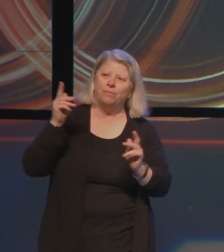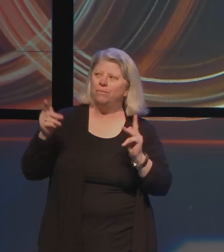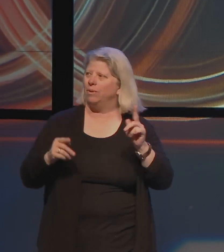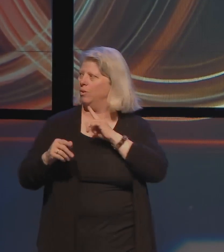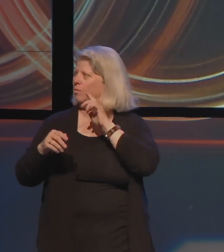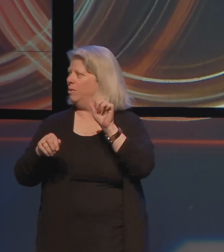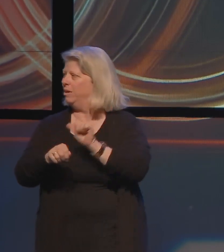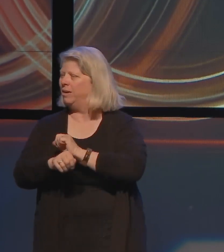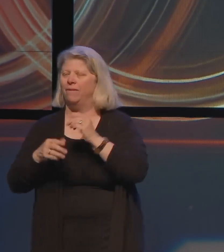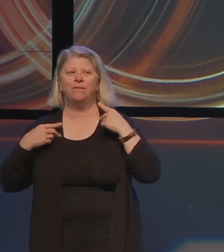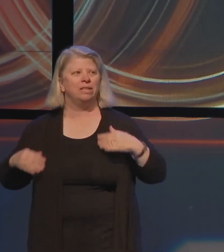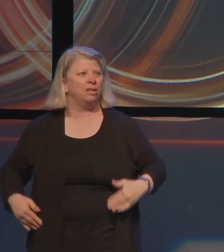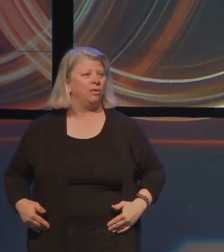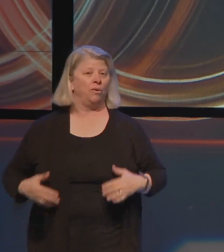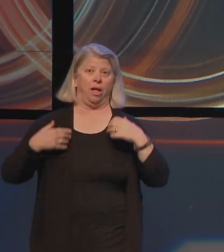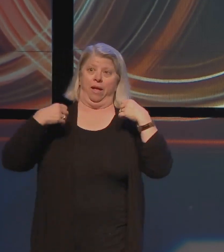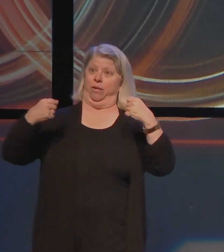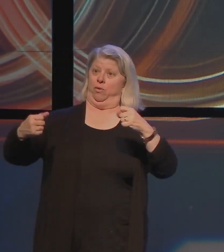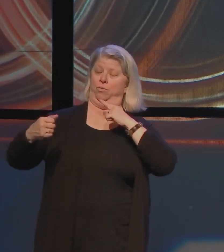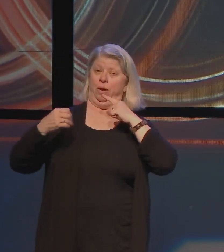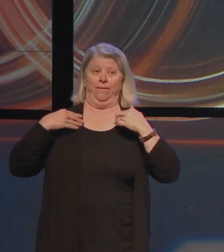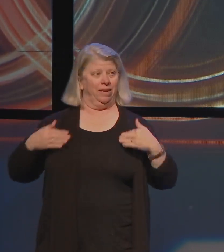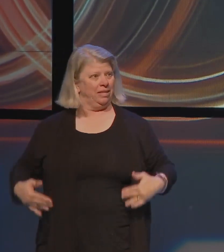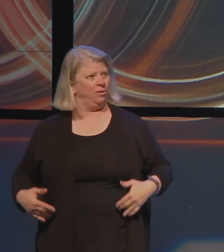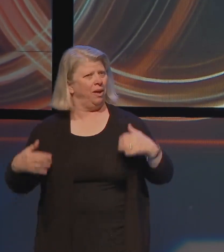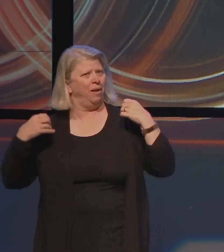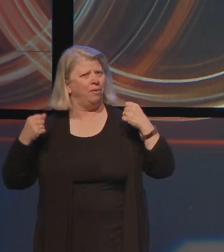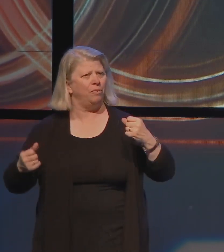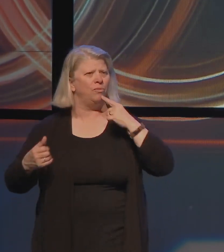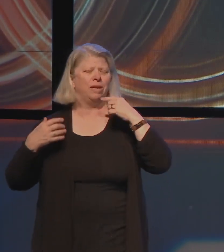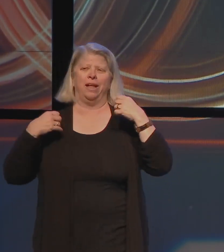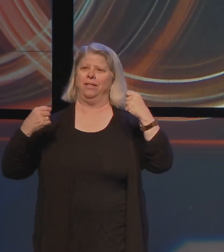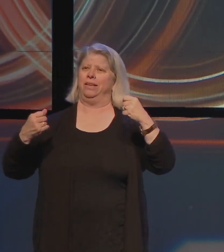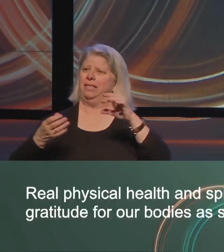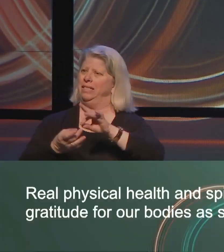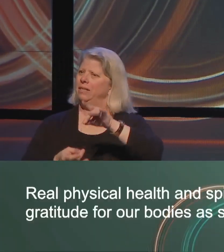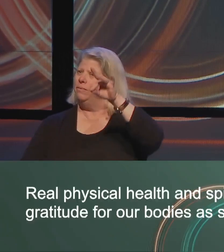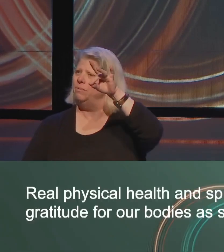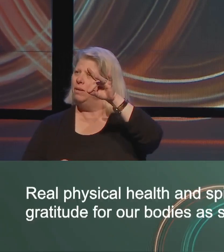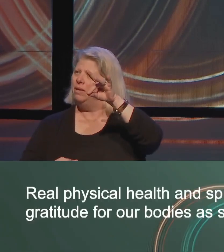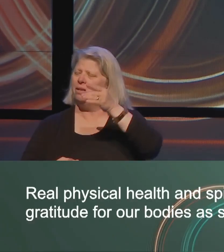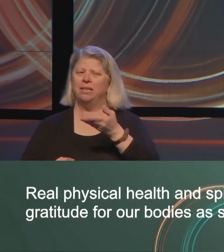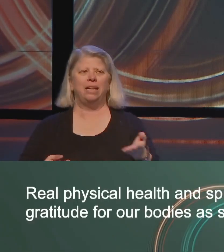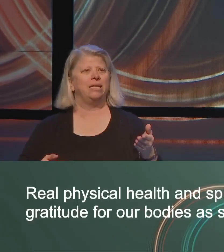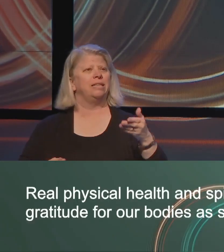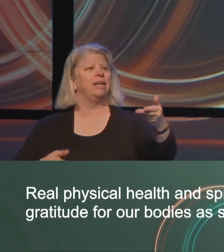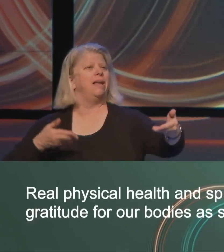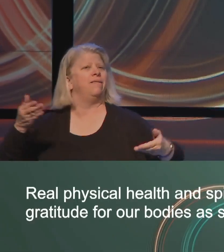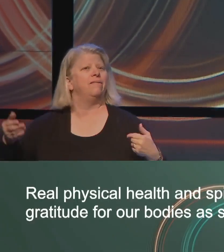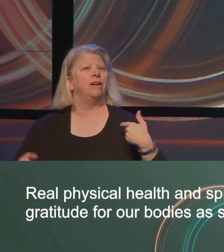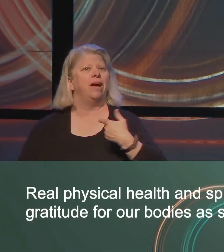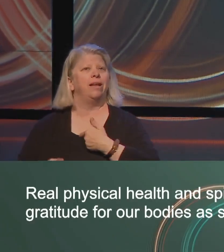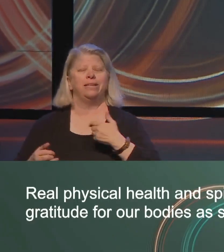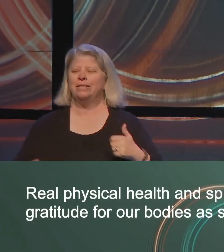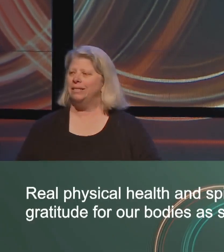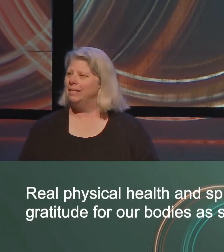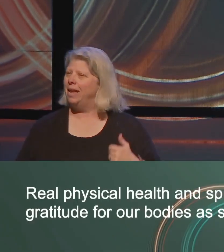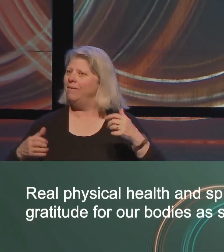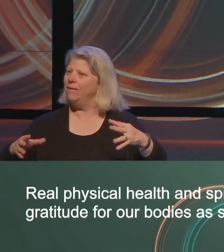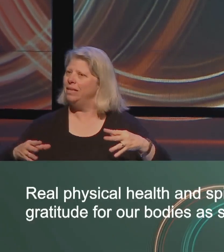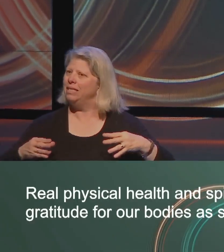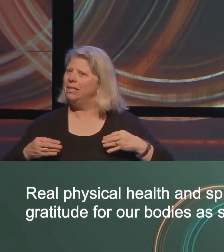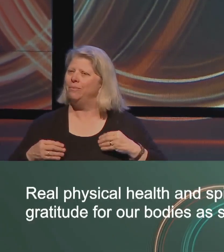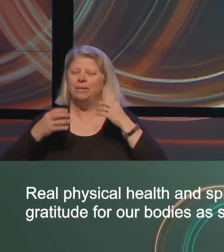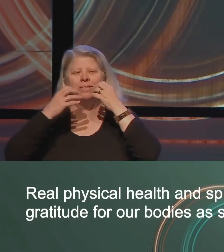real physical health and real healthy spirituality, these things invite us into a life of acceptance